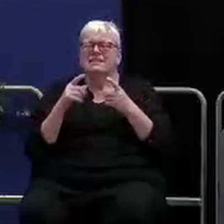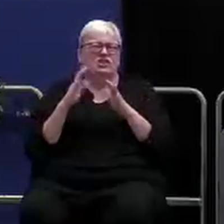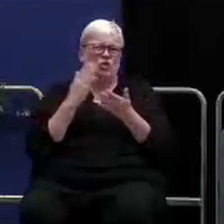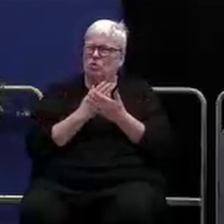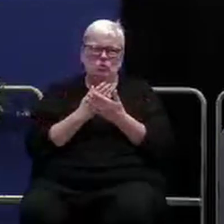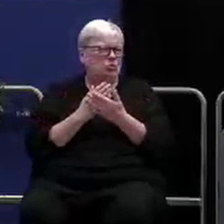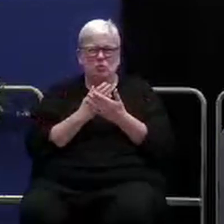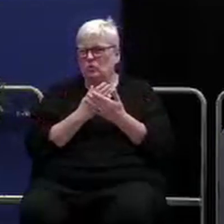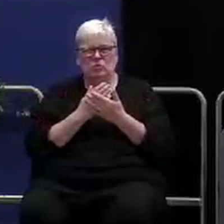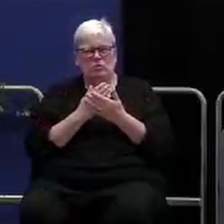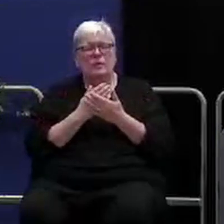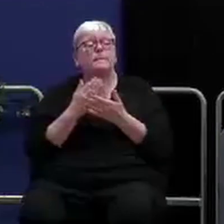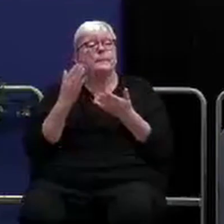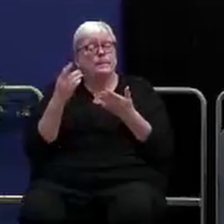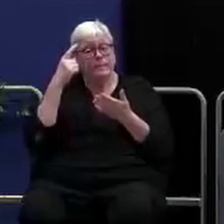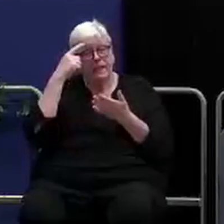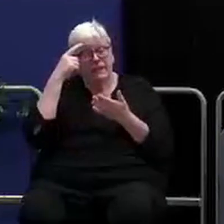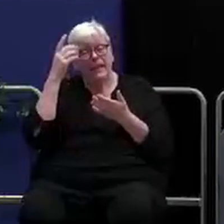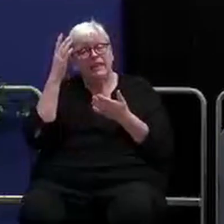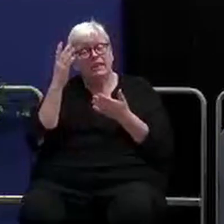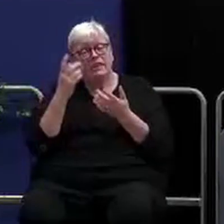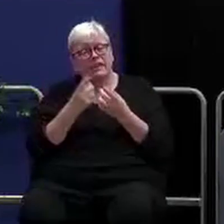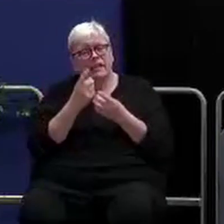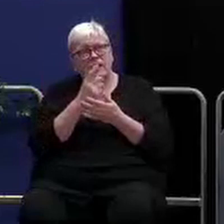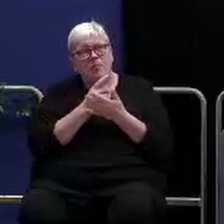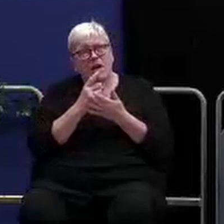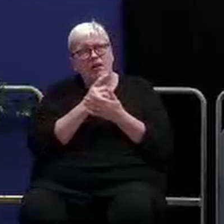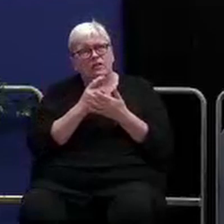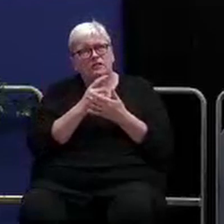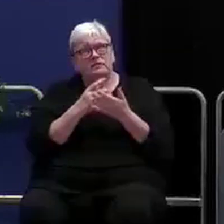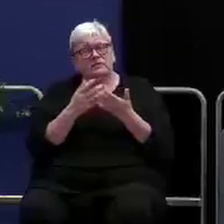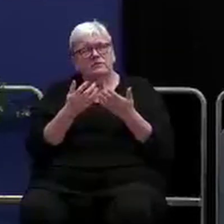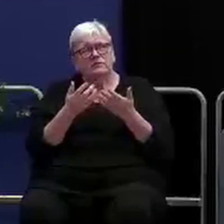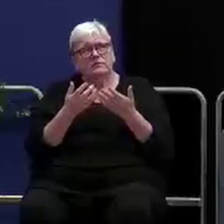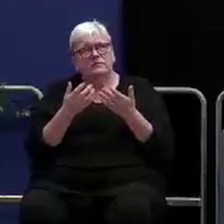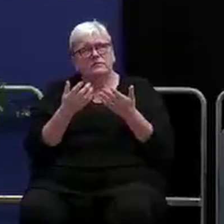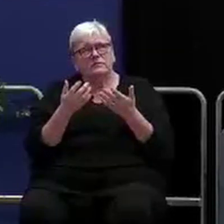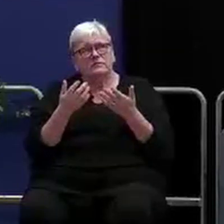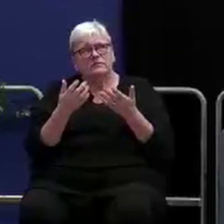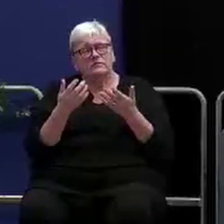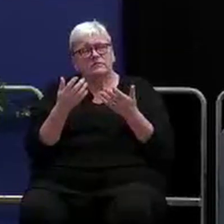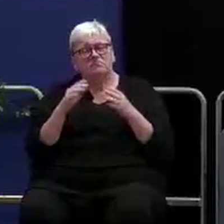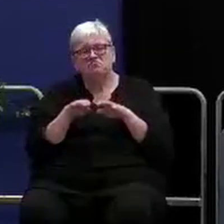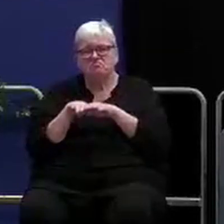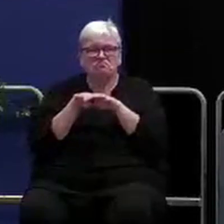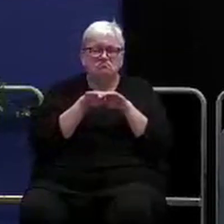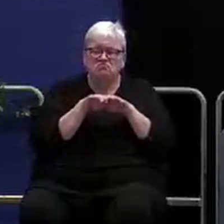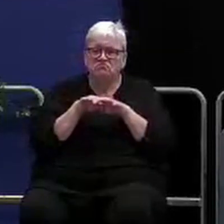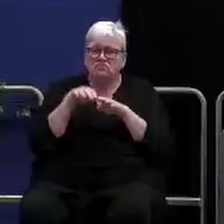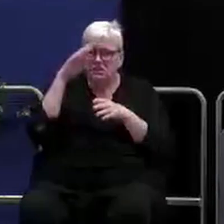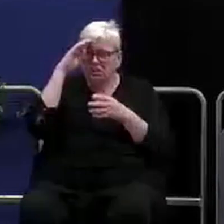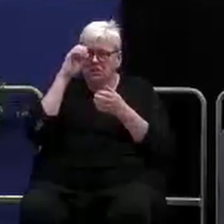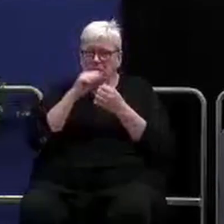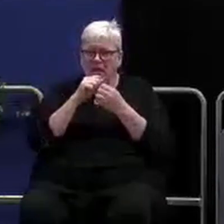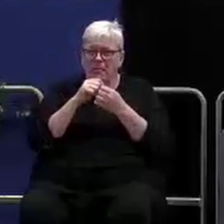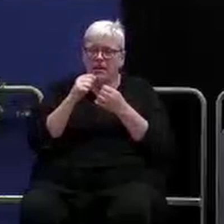true. But I think it is that thing of just, there's that standard thing of a memoir is always